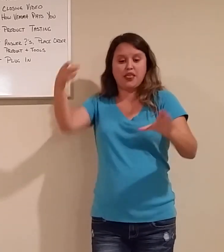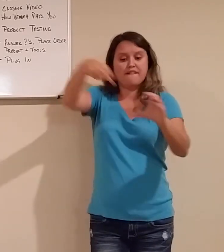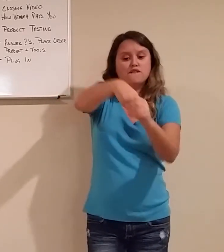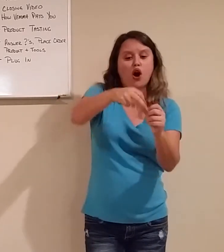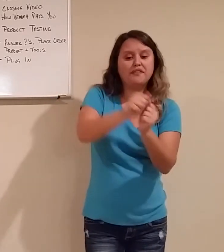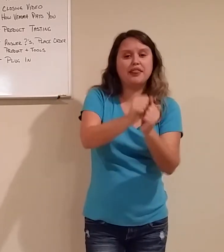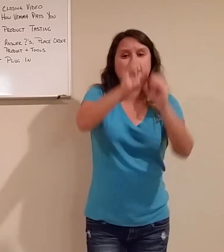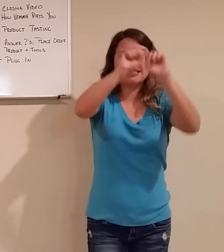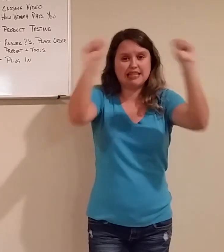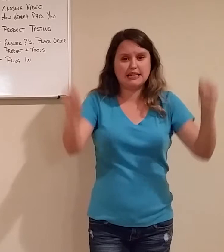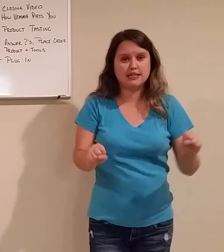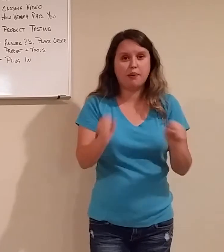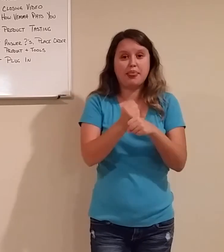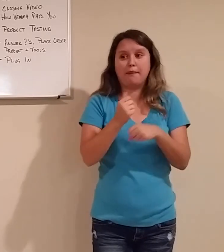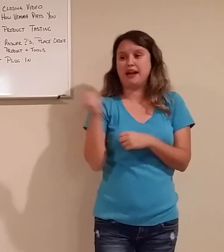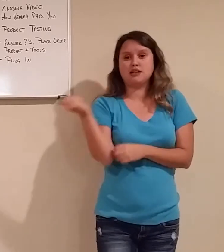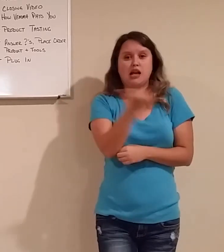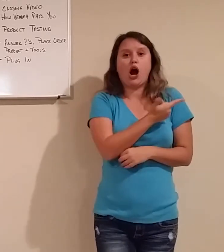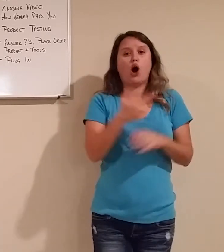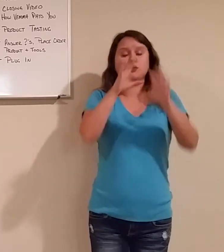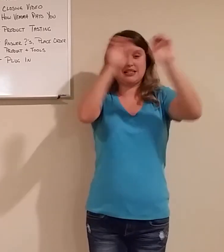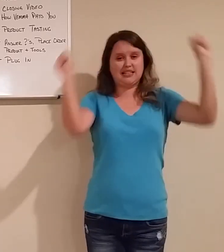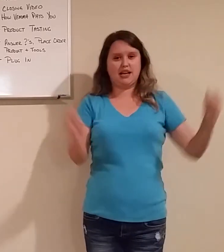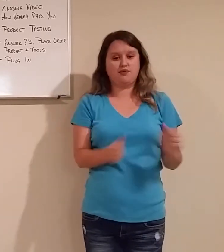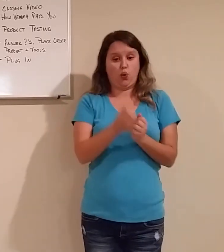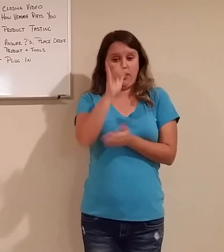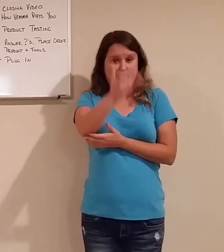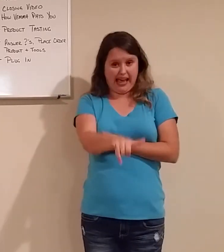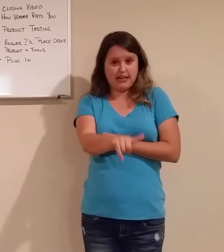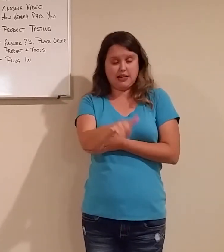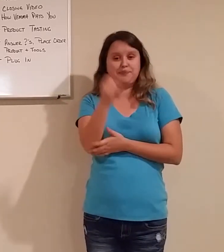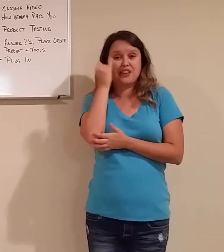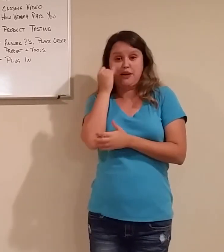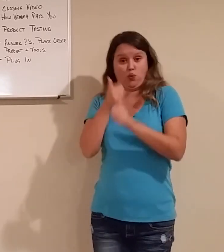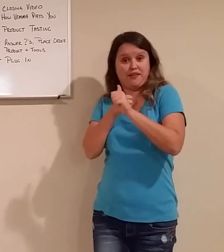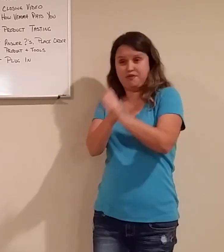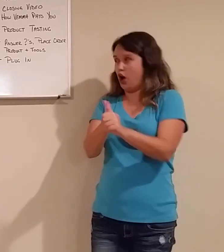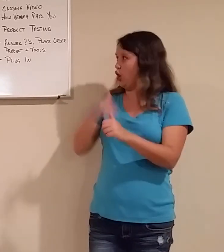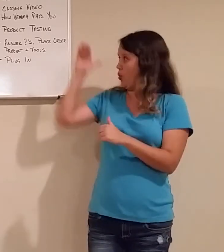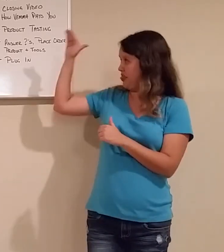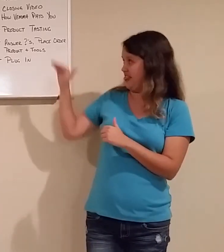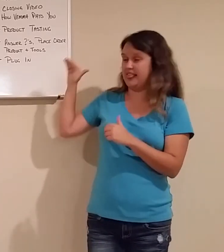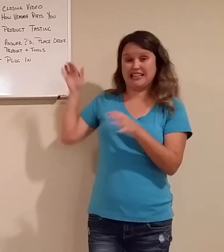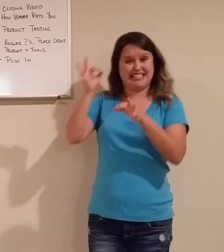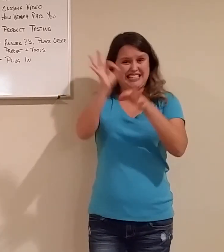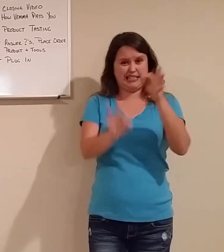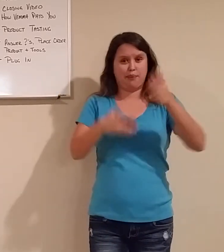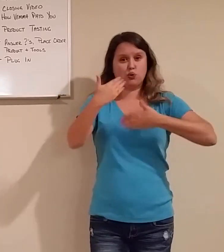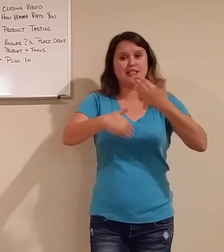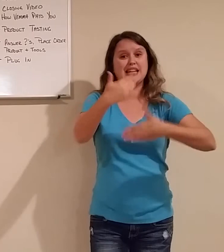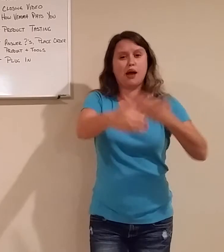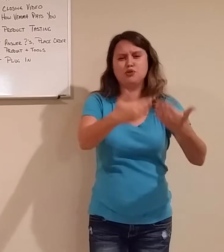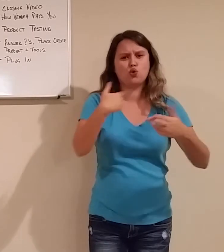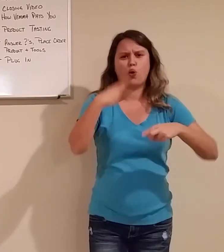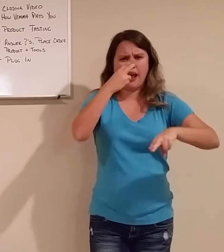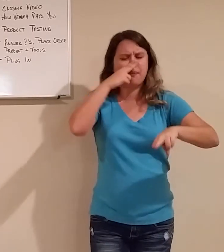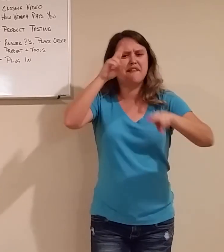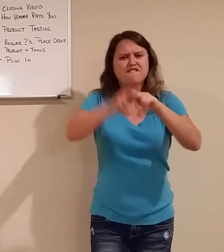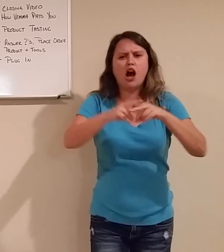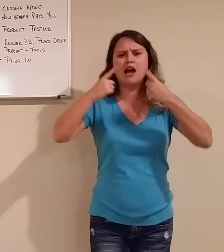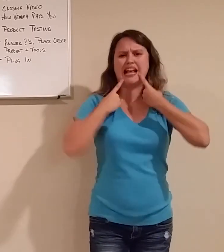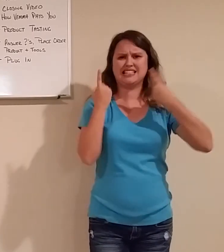that's made us all successful. And with that, guys, if we follow these simple steps, we're going to have a fun and